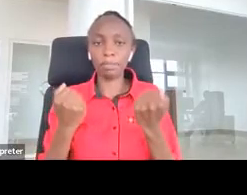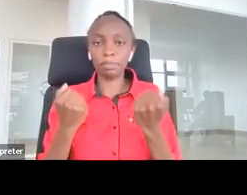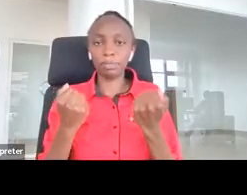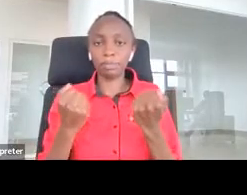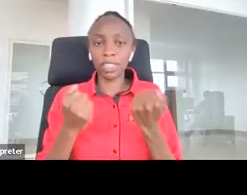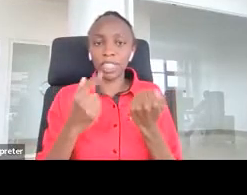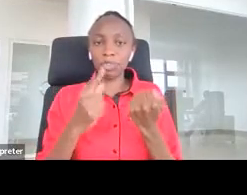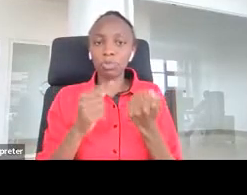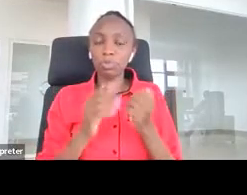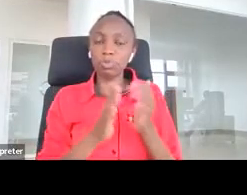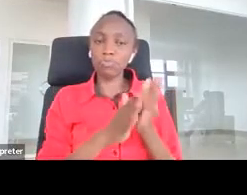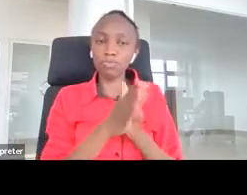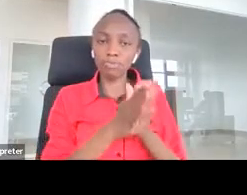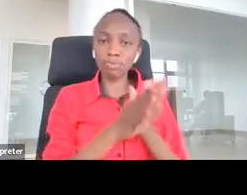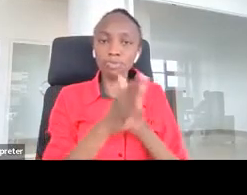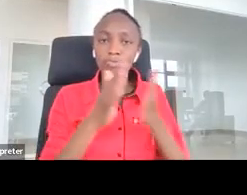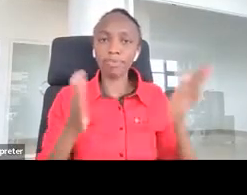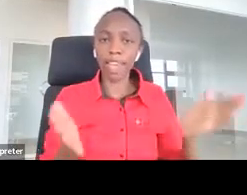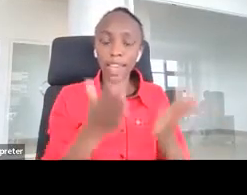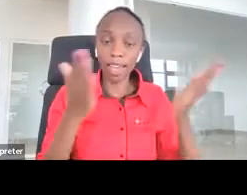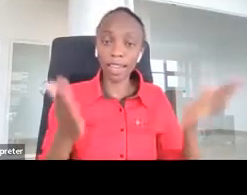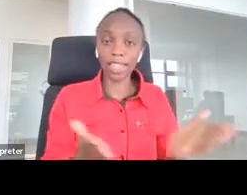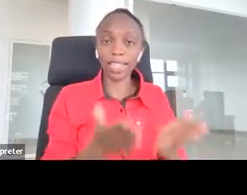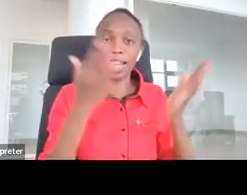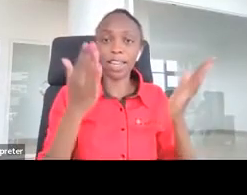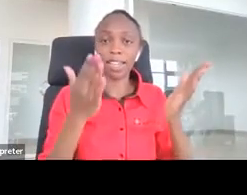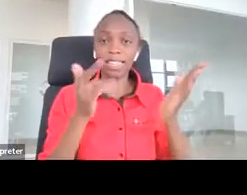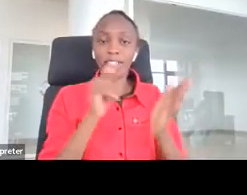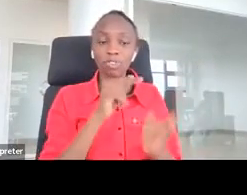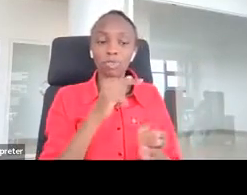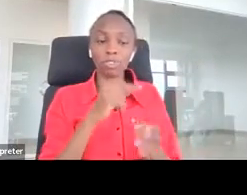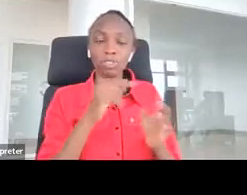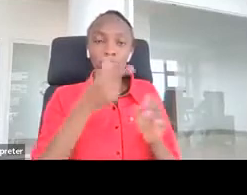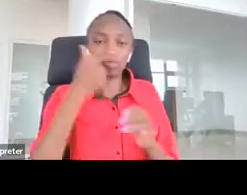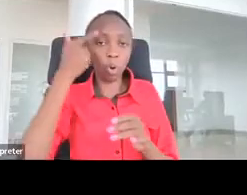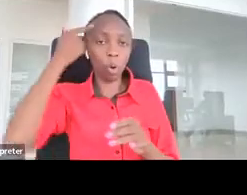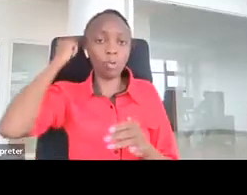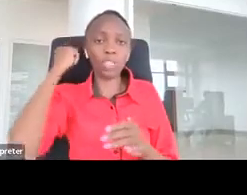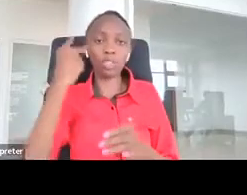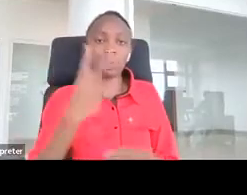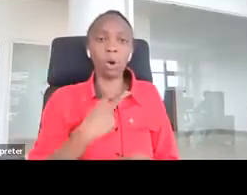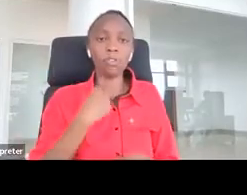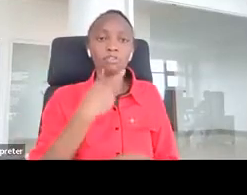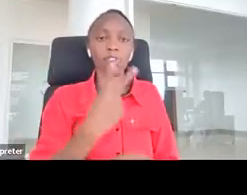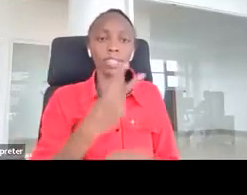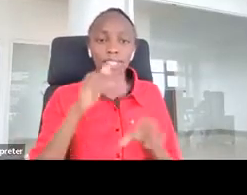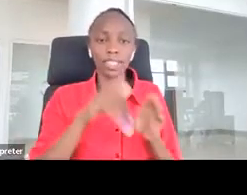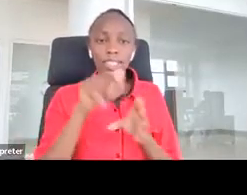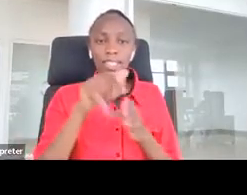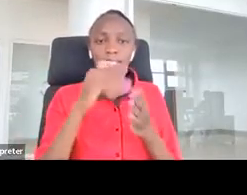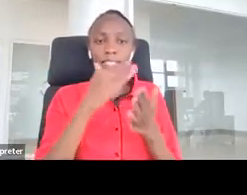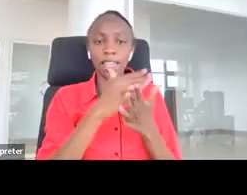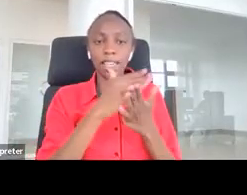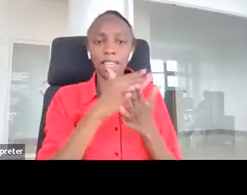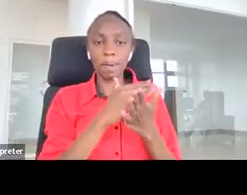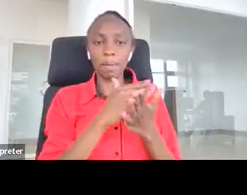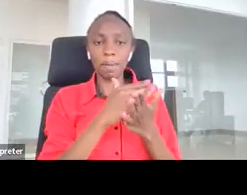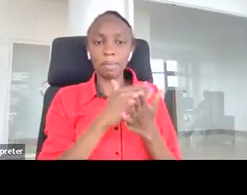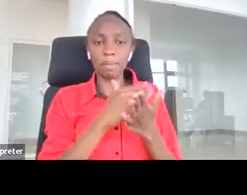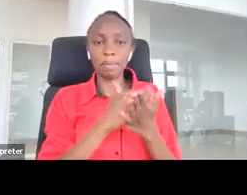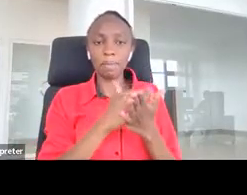inspire, to encourage those original voices through this program. Amelia, back to